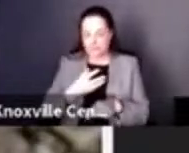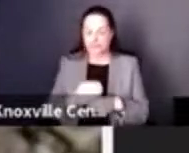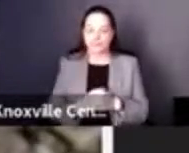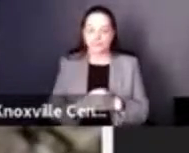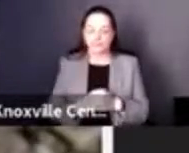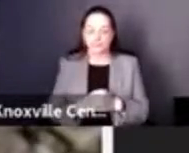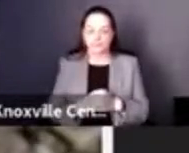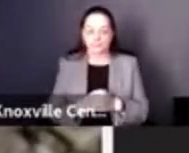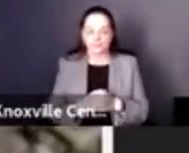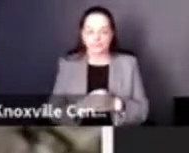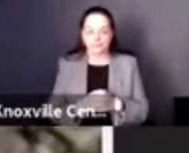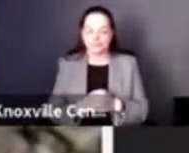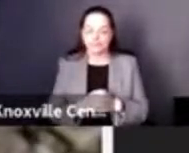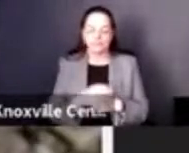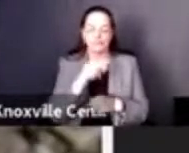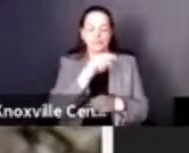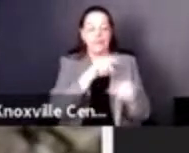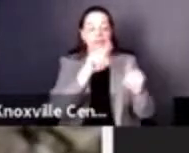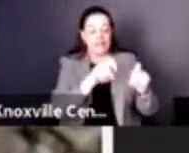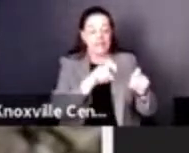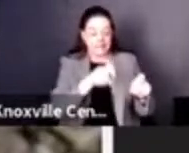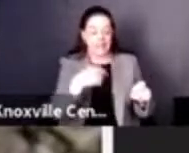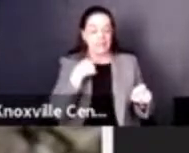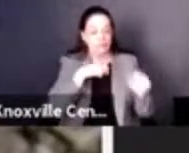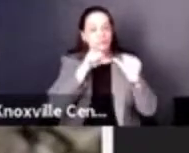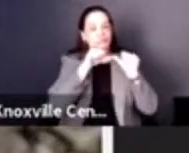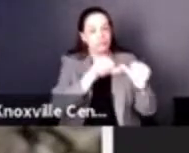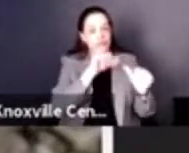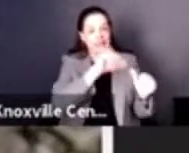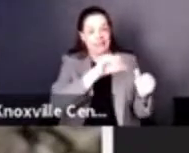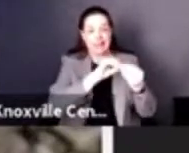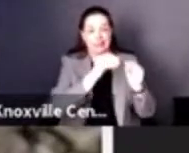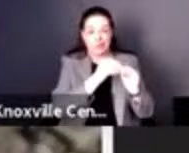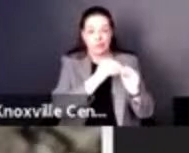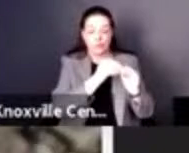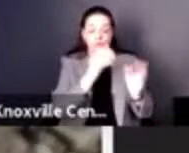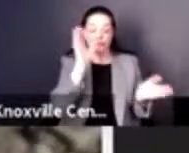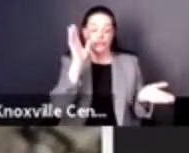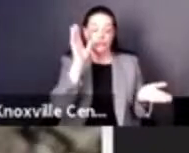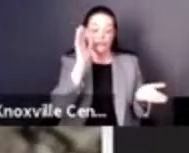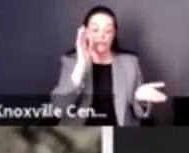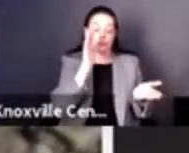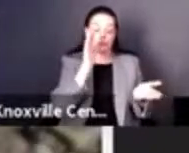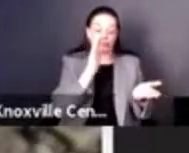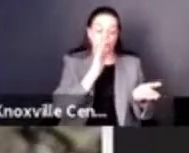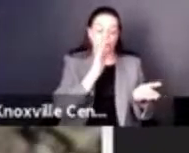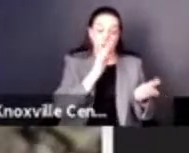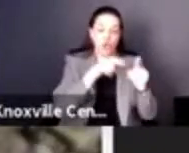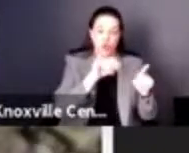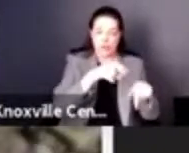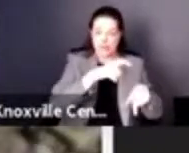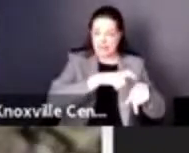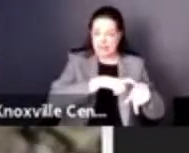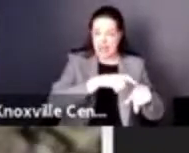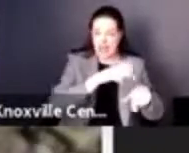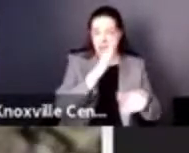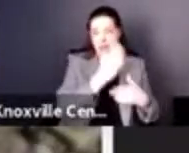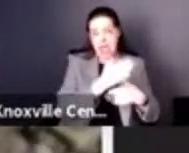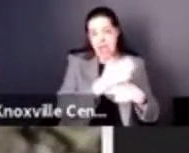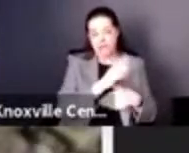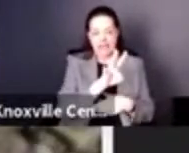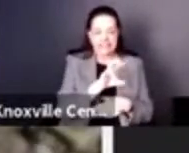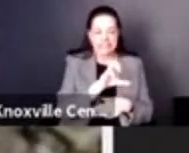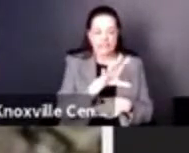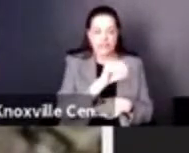time. Regarding testing, we continue to see this figure trend down. During this time period, an average of